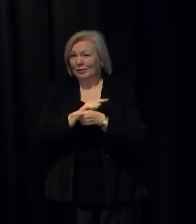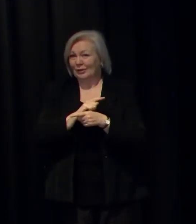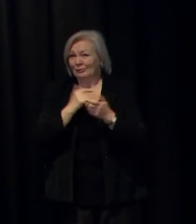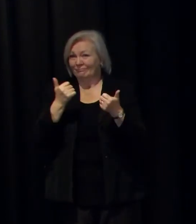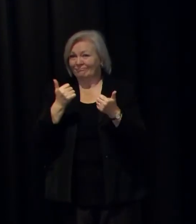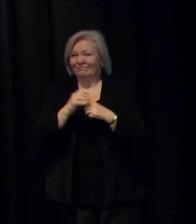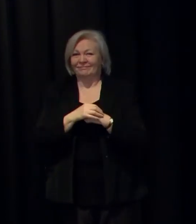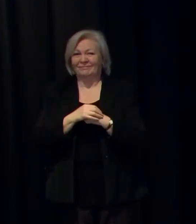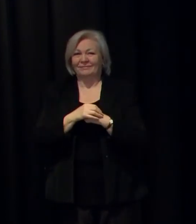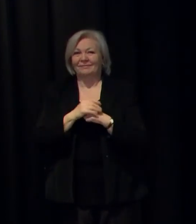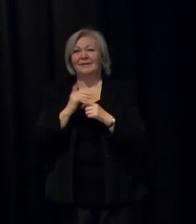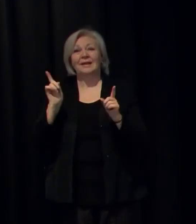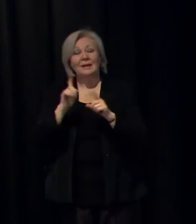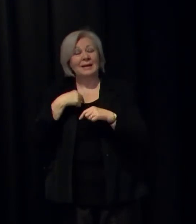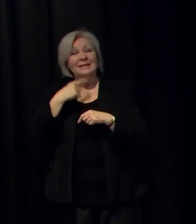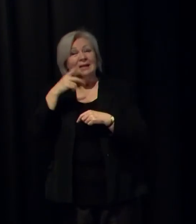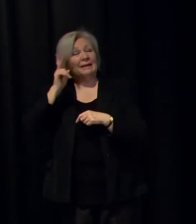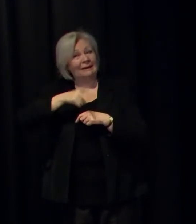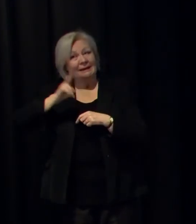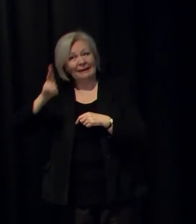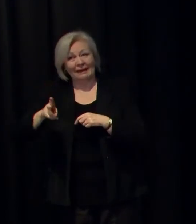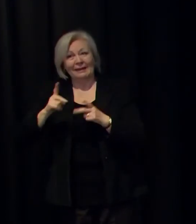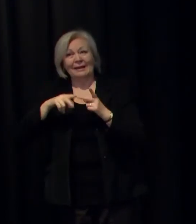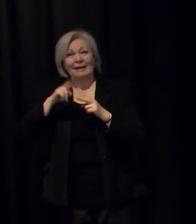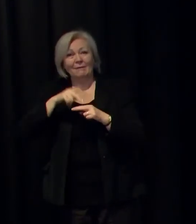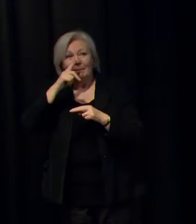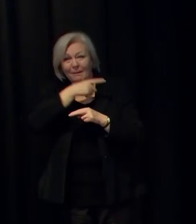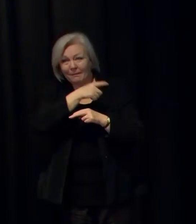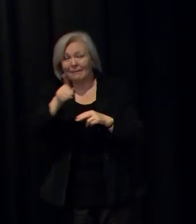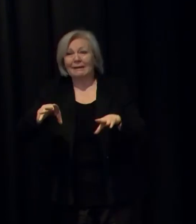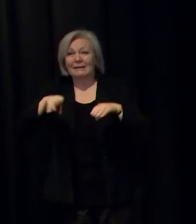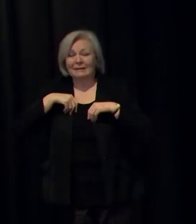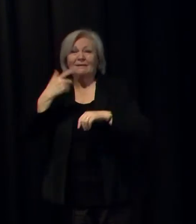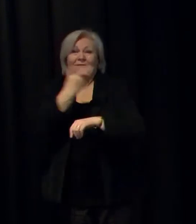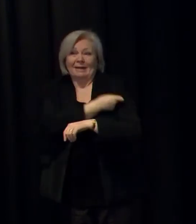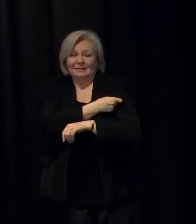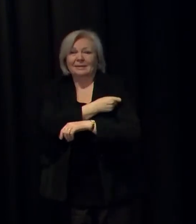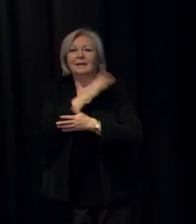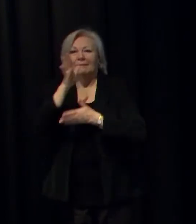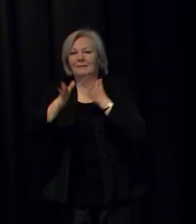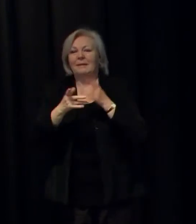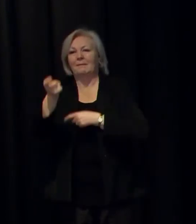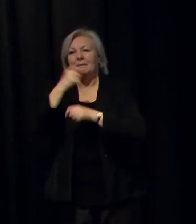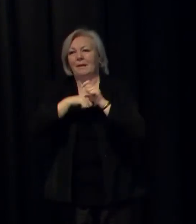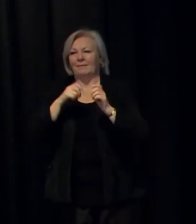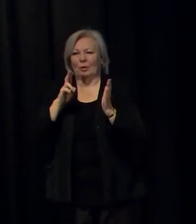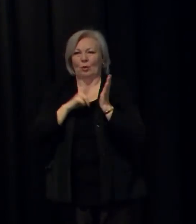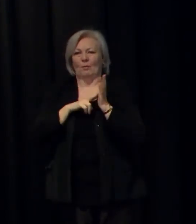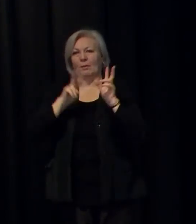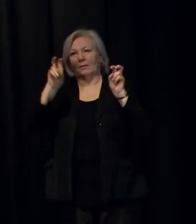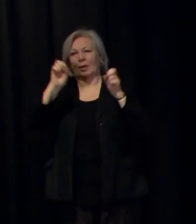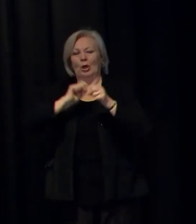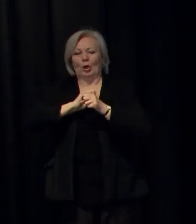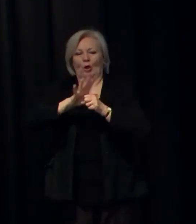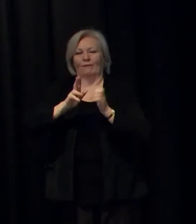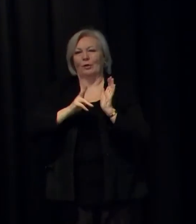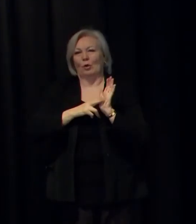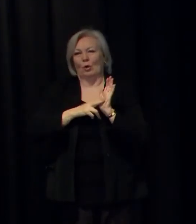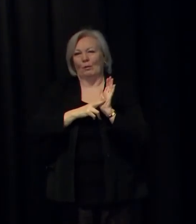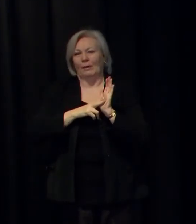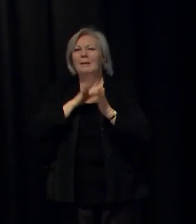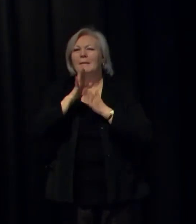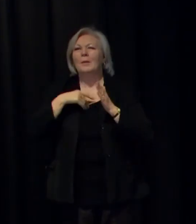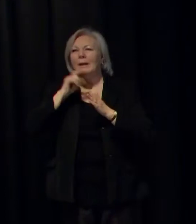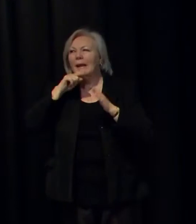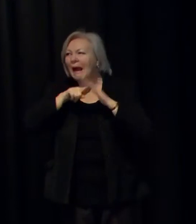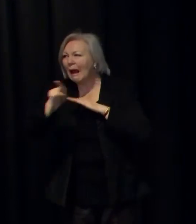people get vaccinated, the more options we'll have to get back to normal, at least to find COVID normal, to do the things that we love the most,